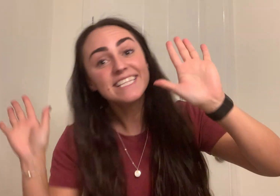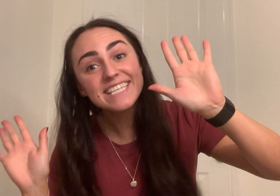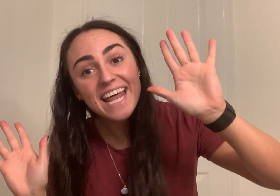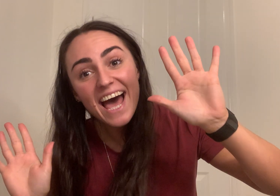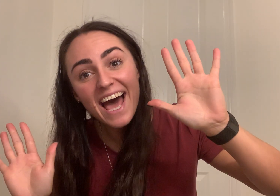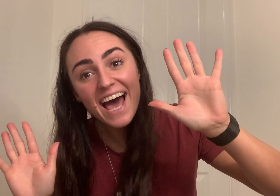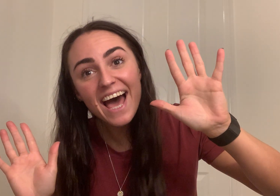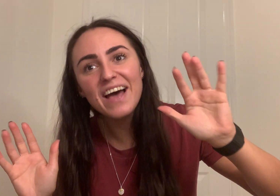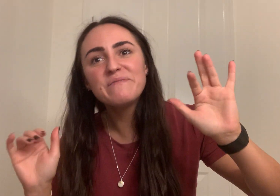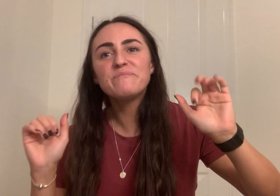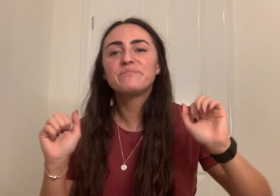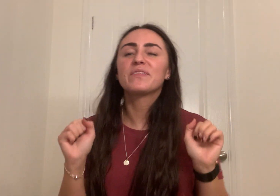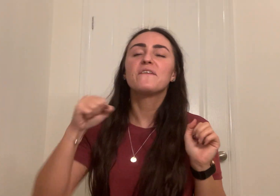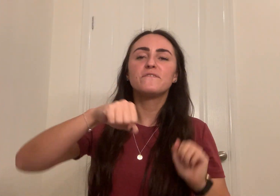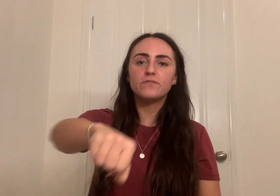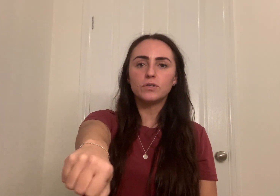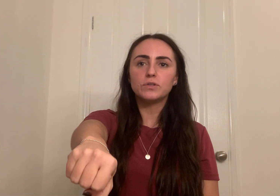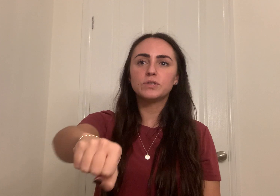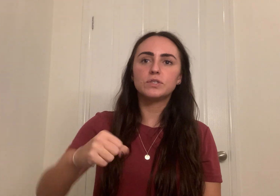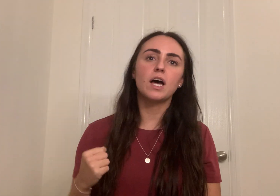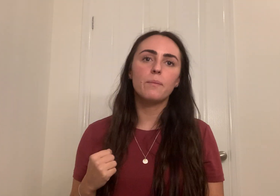Ta-da! Full stop.